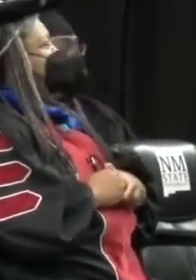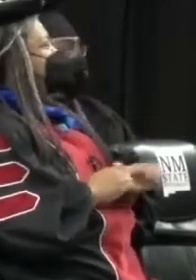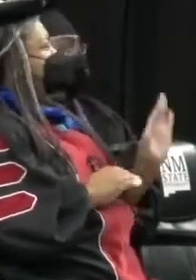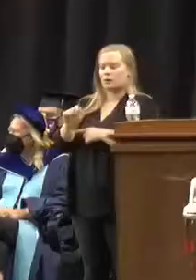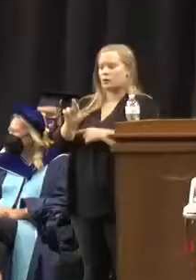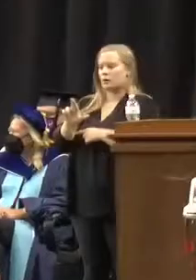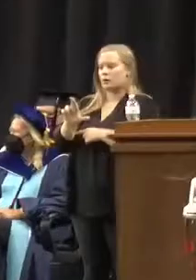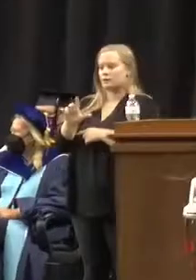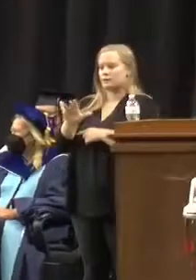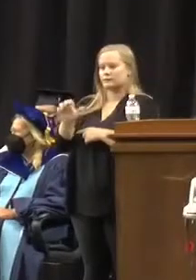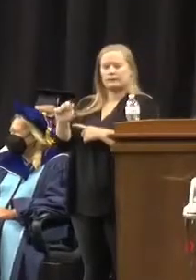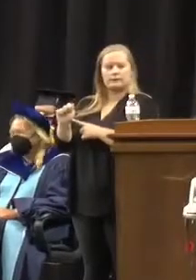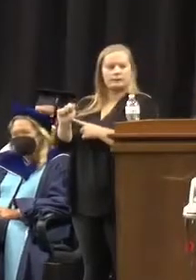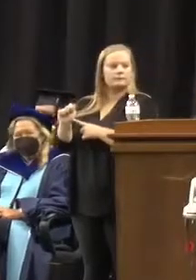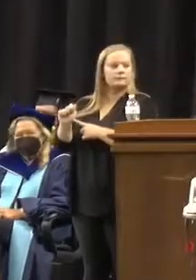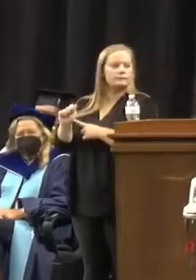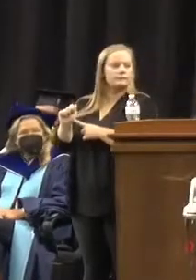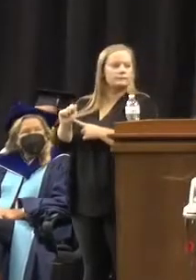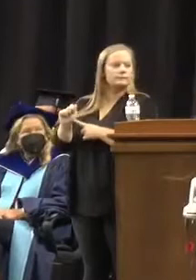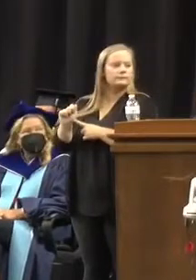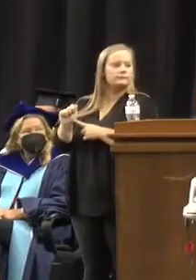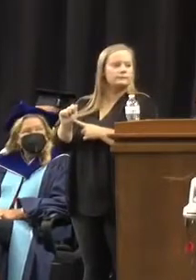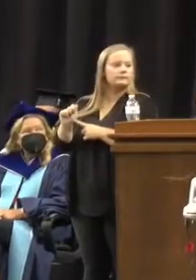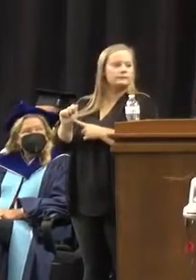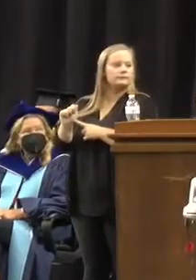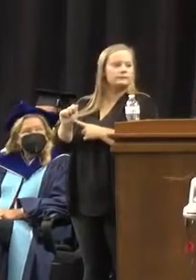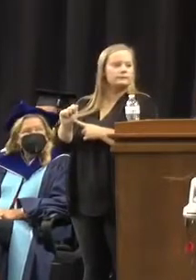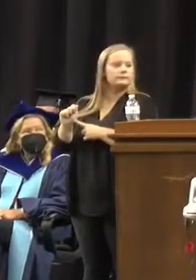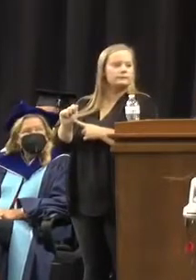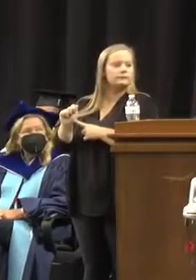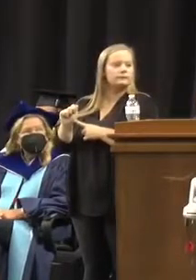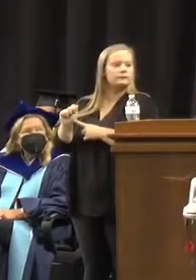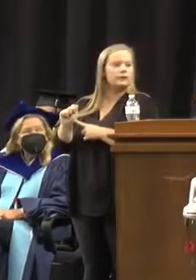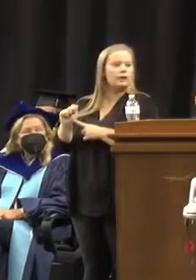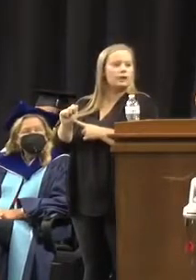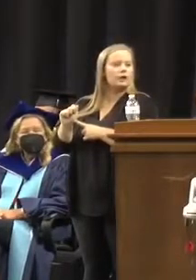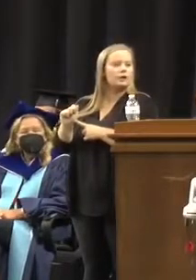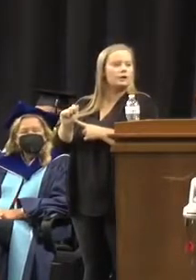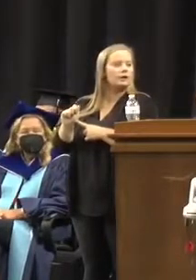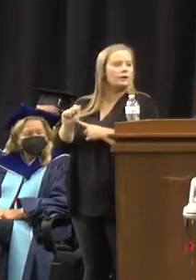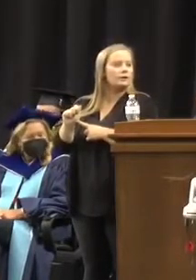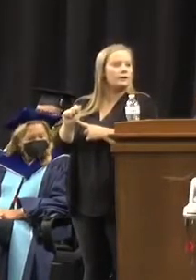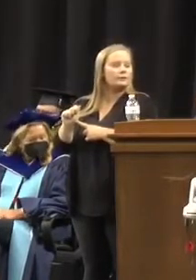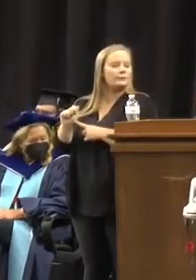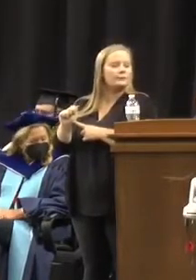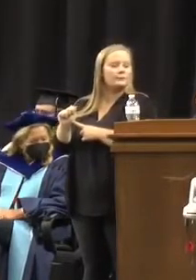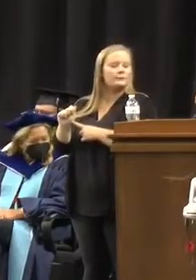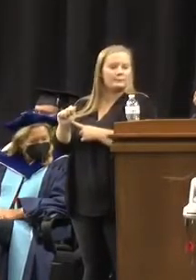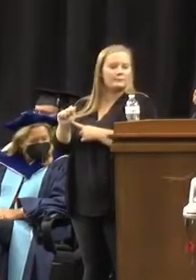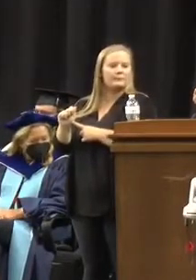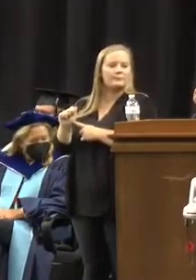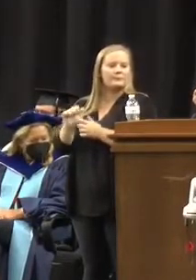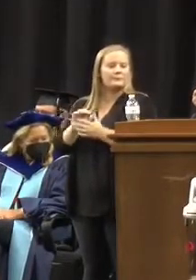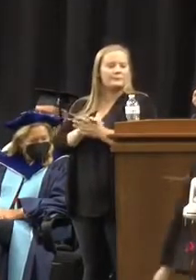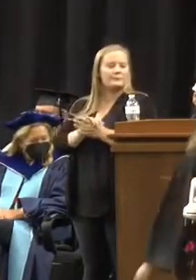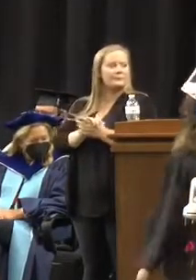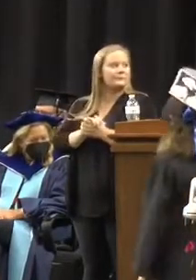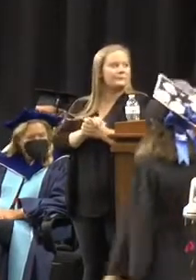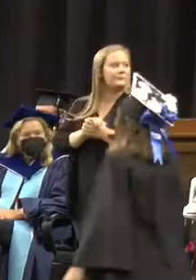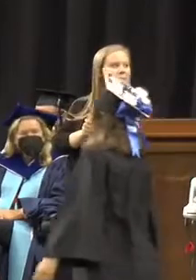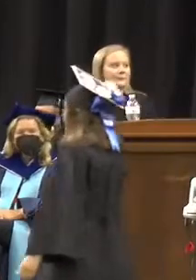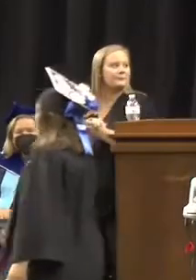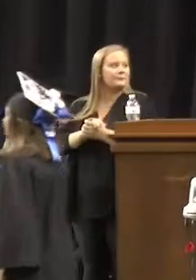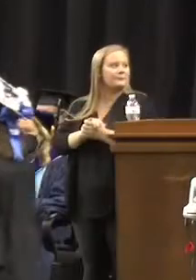Haiti Millie Mena Garica. Huh? Garcia.